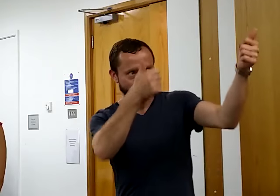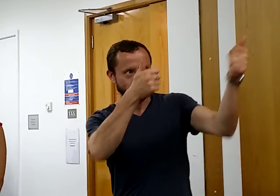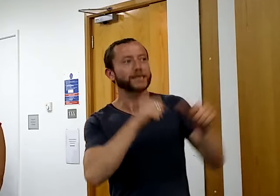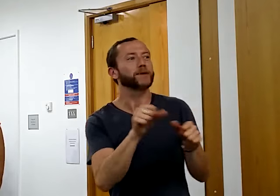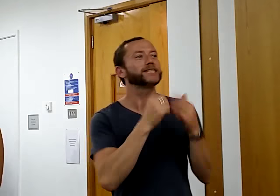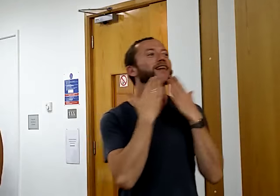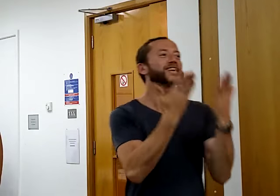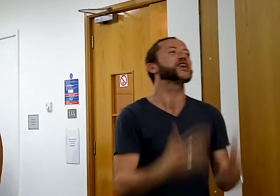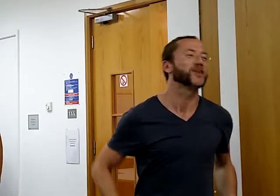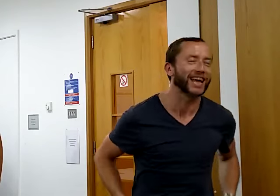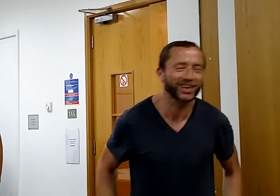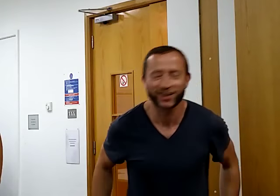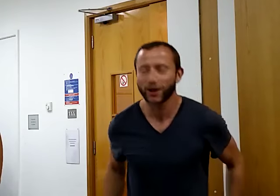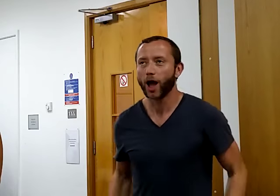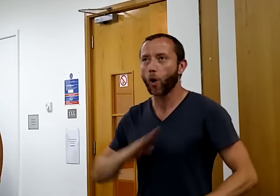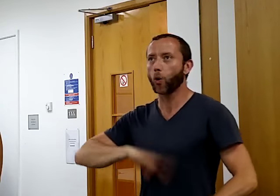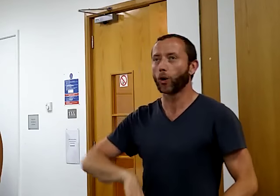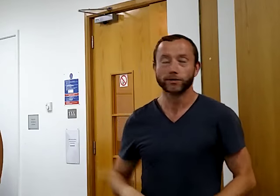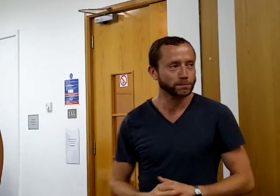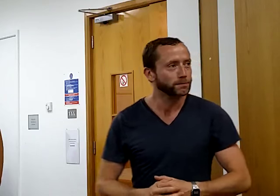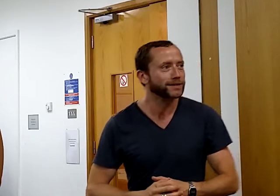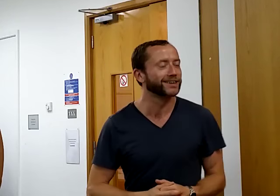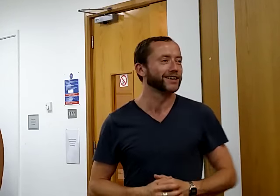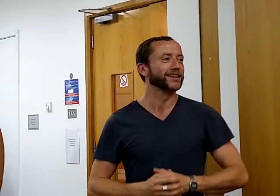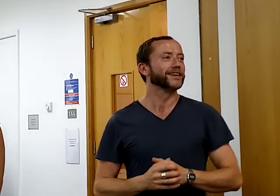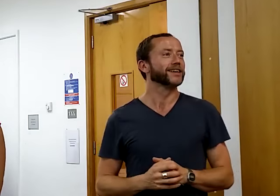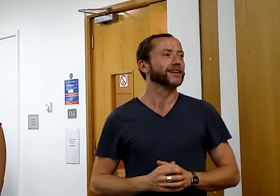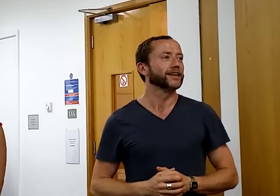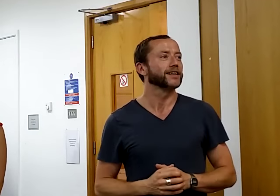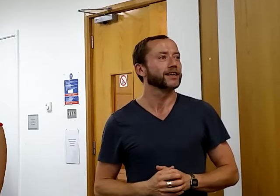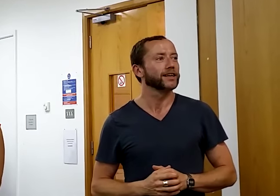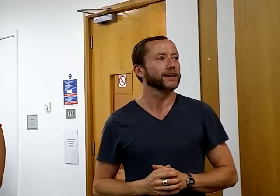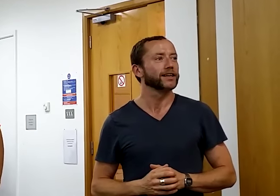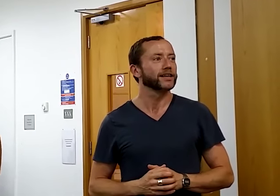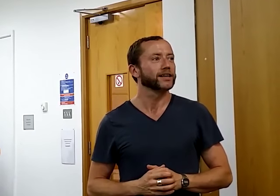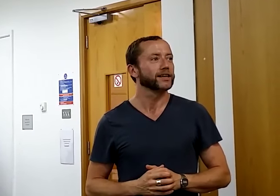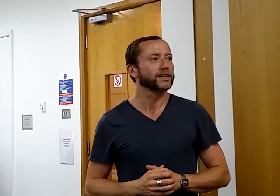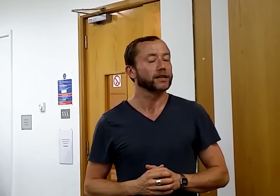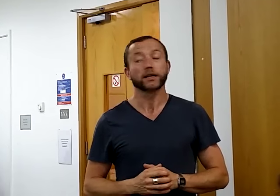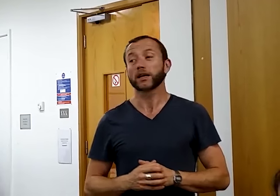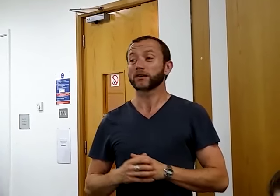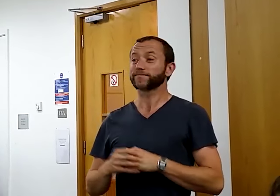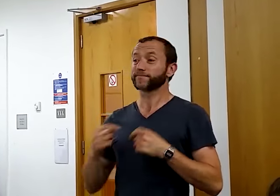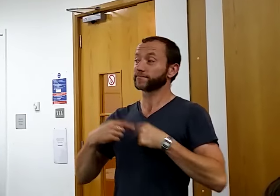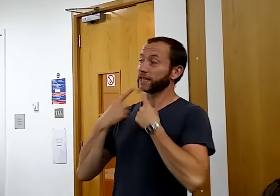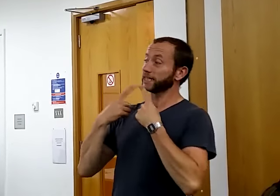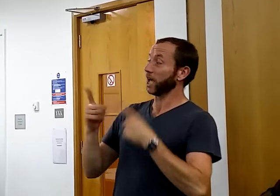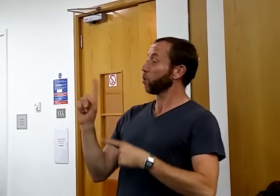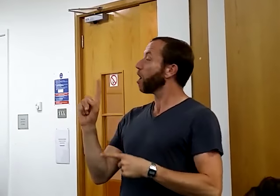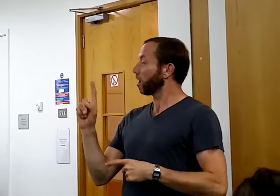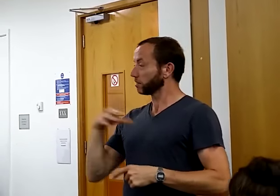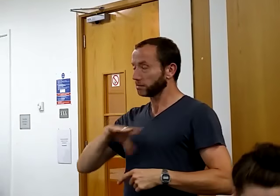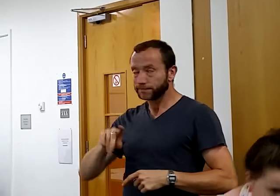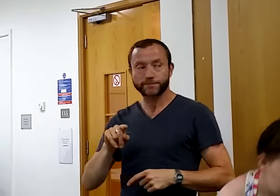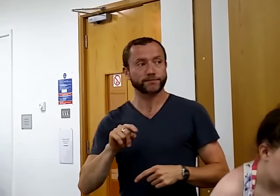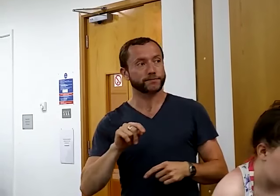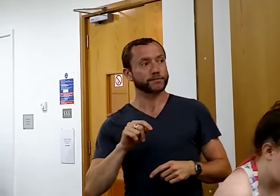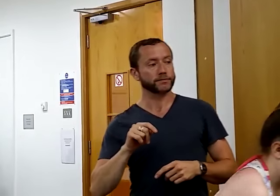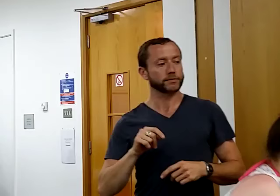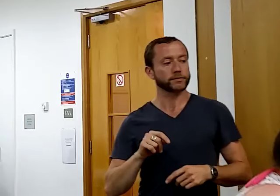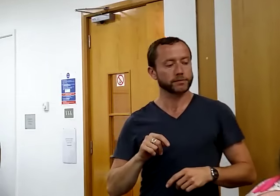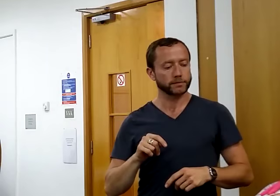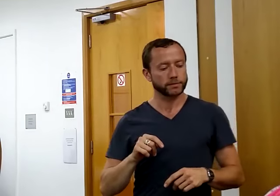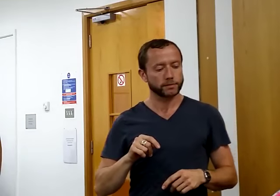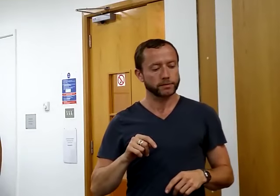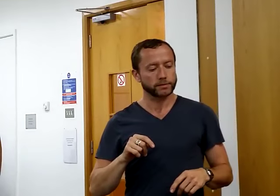Can you hear me now? Yes. Yes. Right. What I want to say is that I